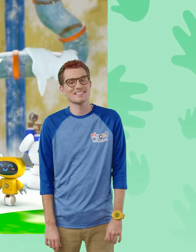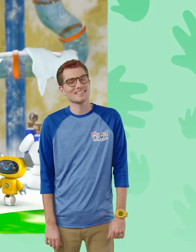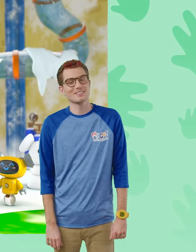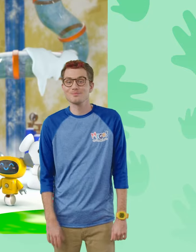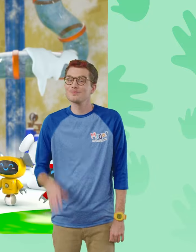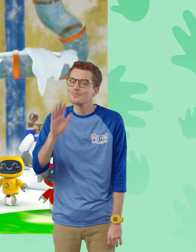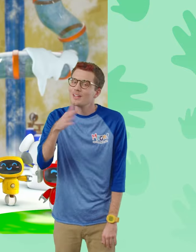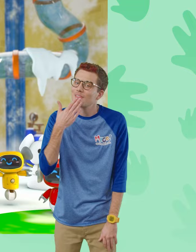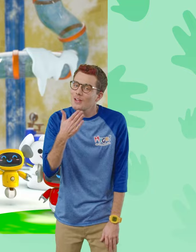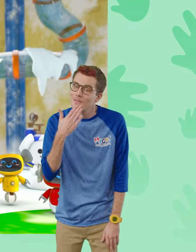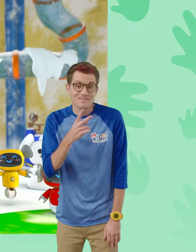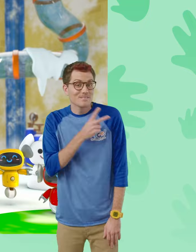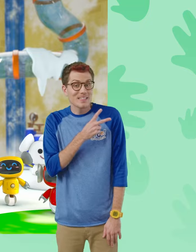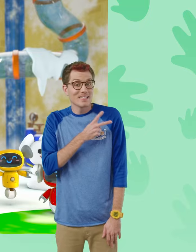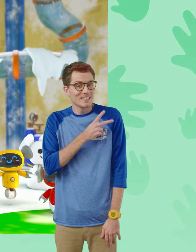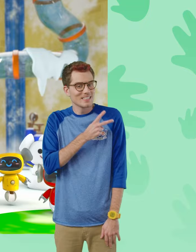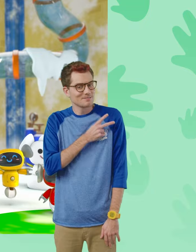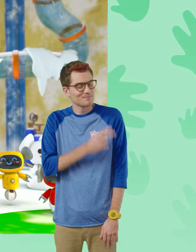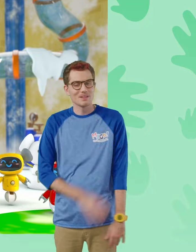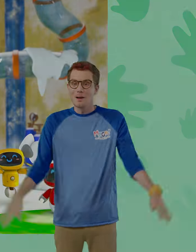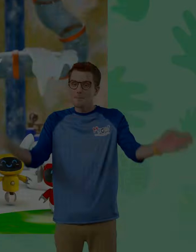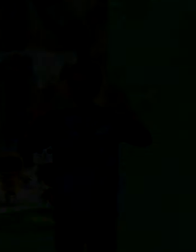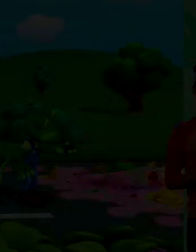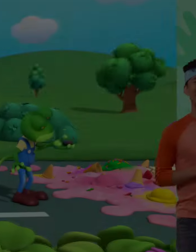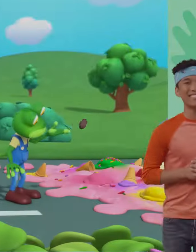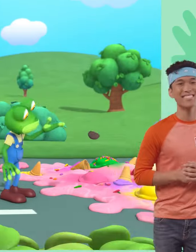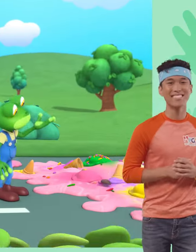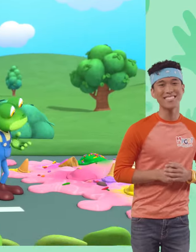Thanks, Vicky. Bye, everyone!